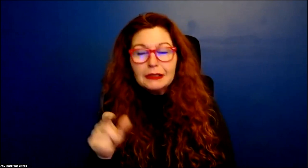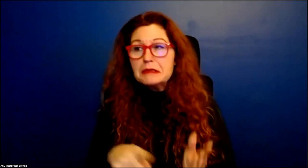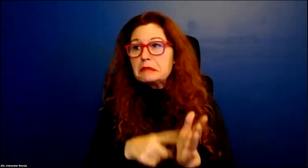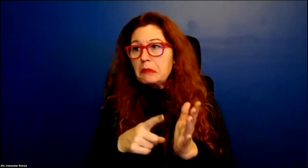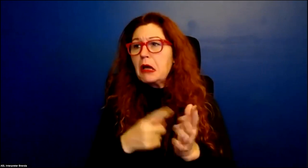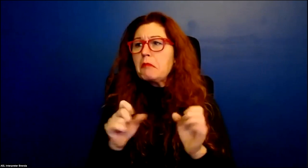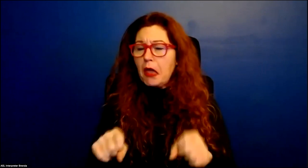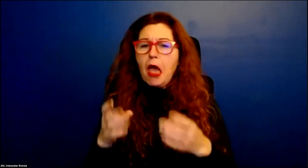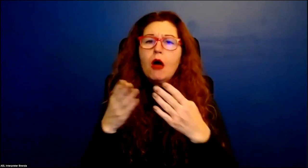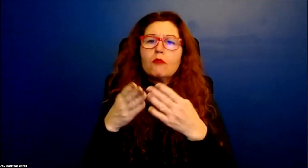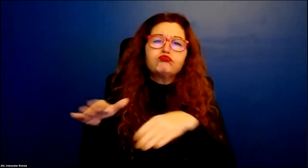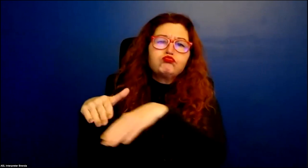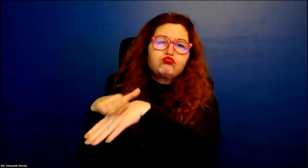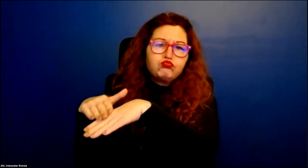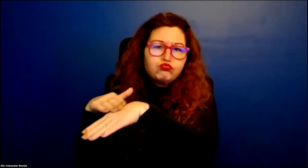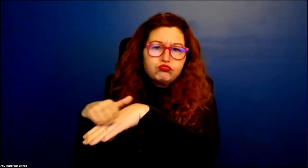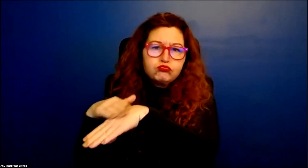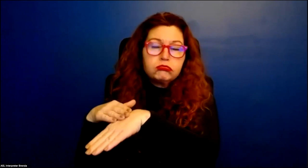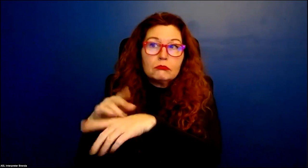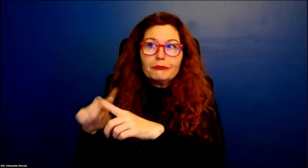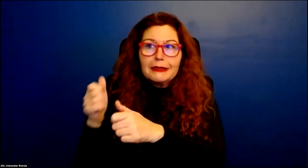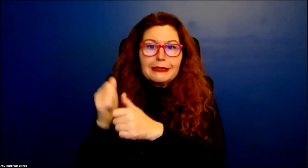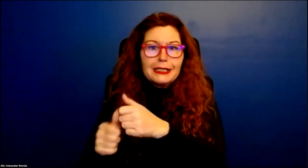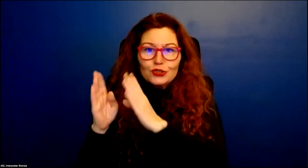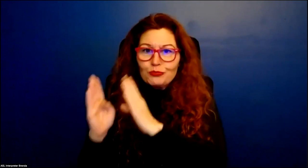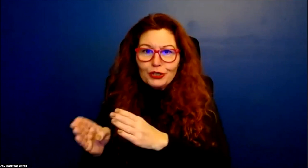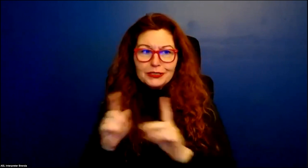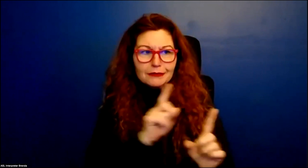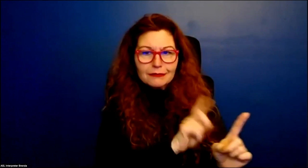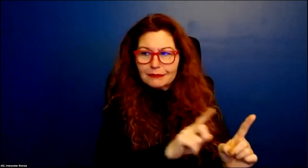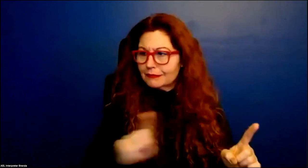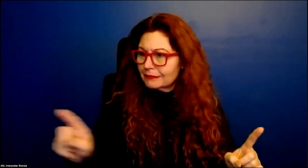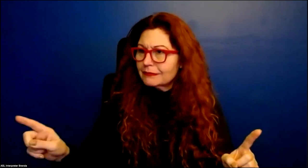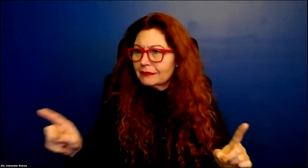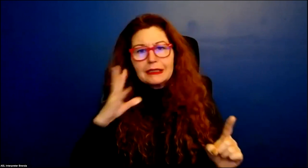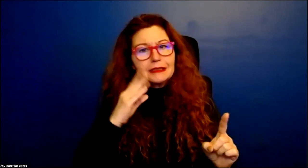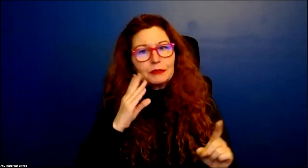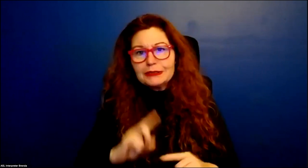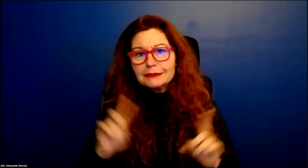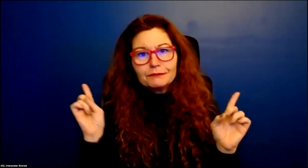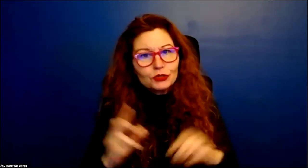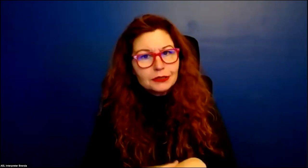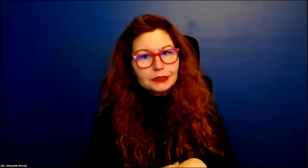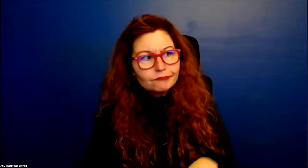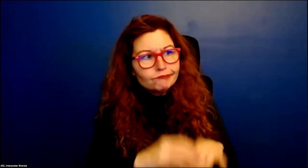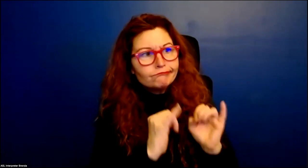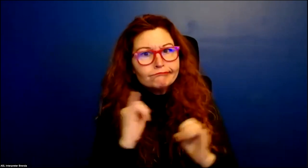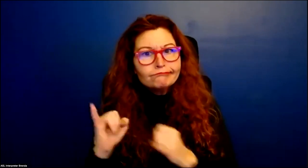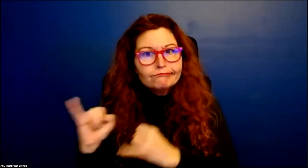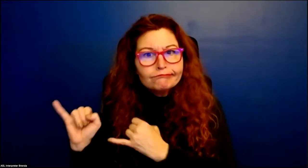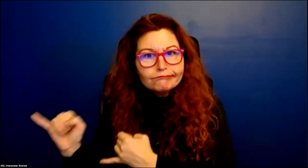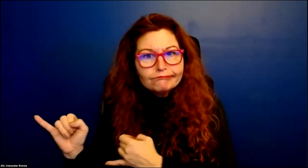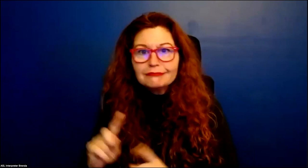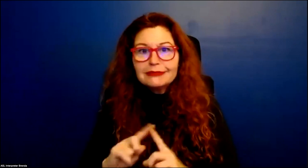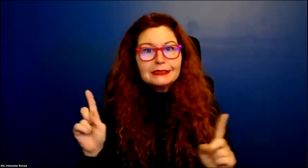single person living with a disability is an individual. And as individuals, we have different needs. And a lot of times